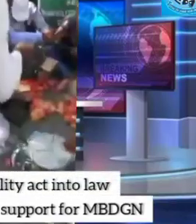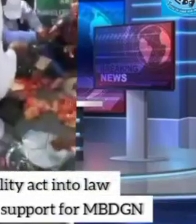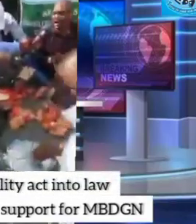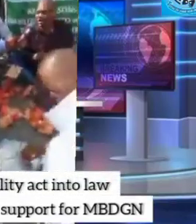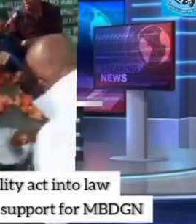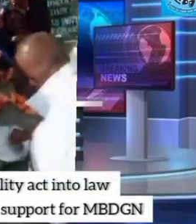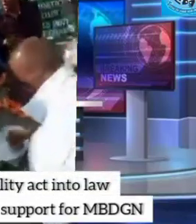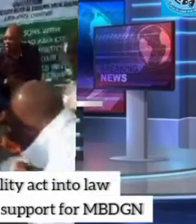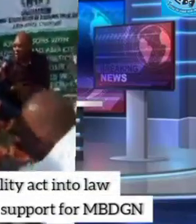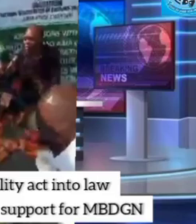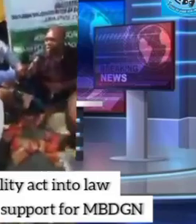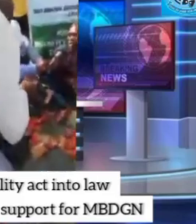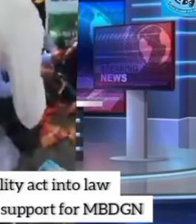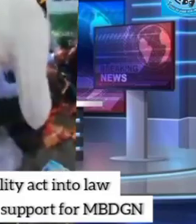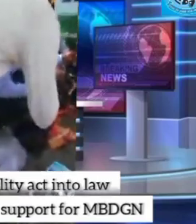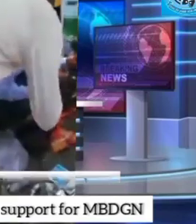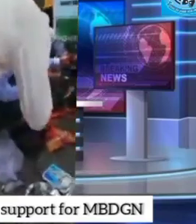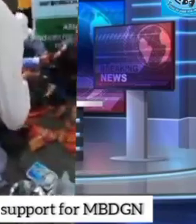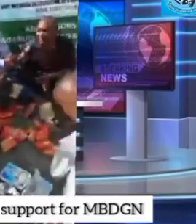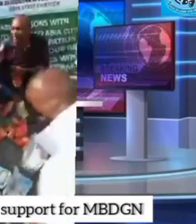Act into law.